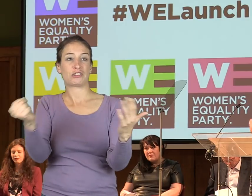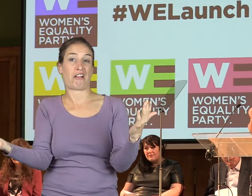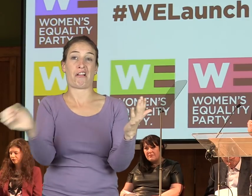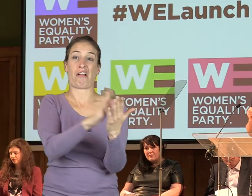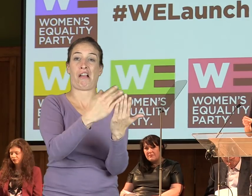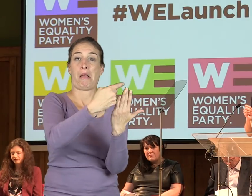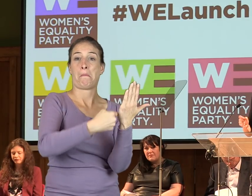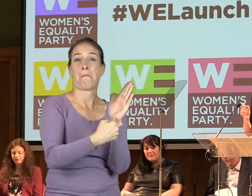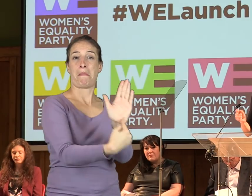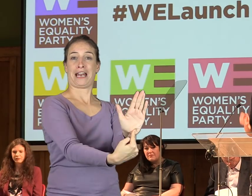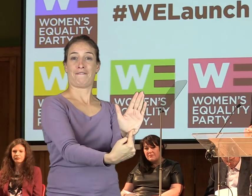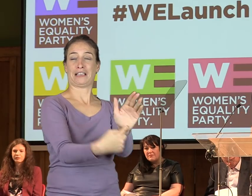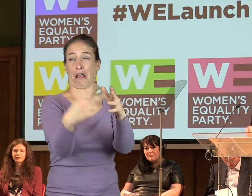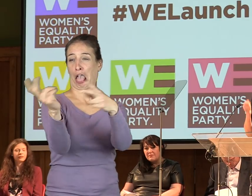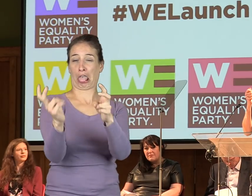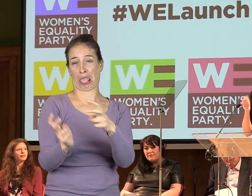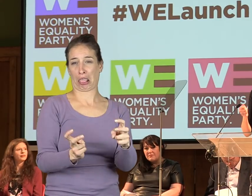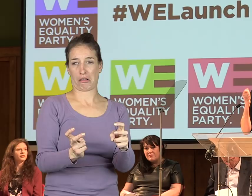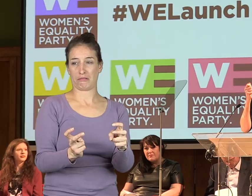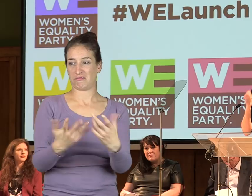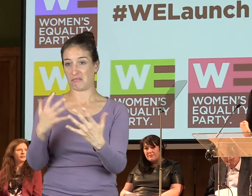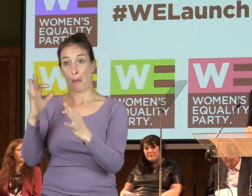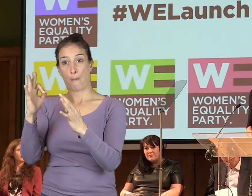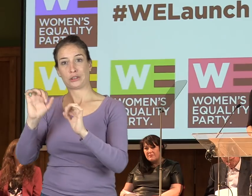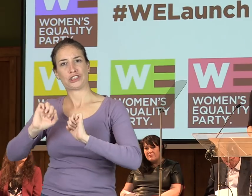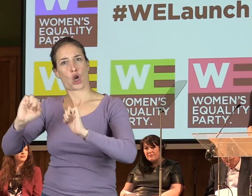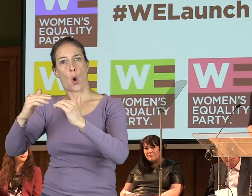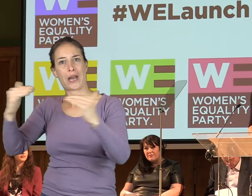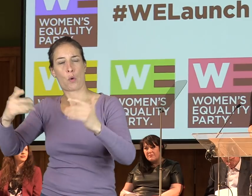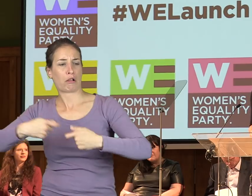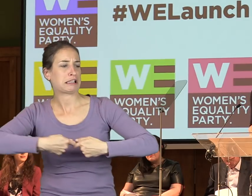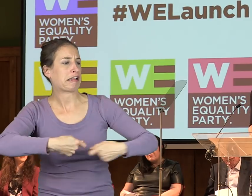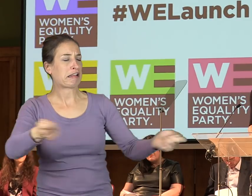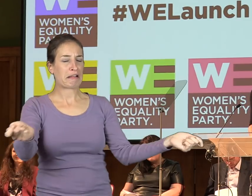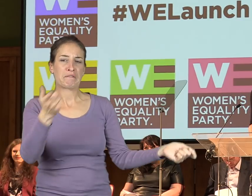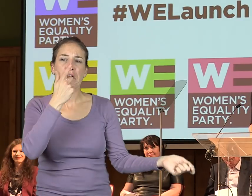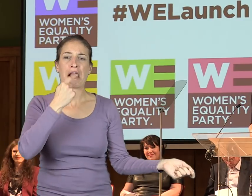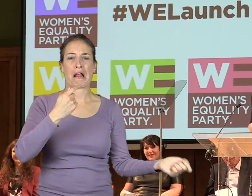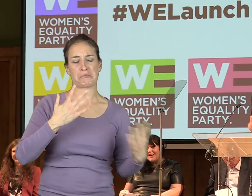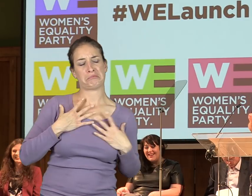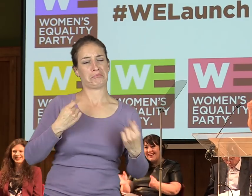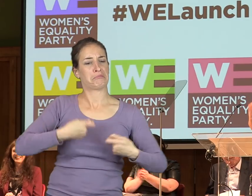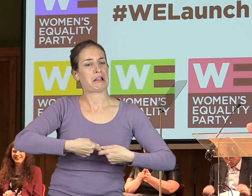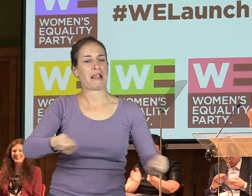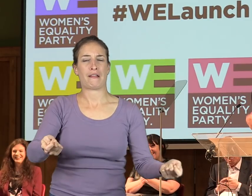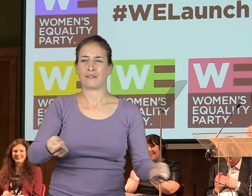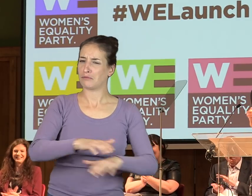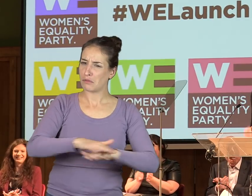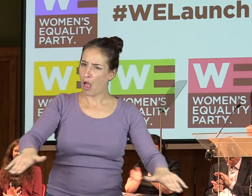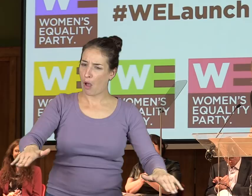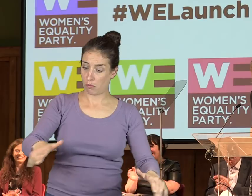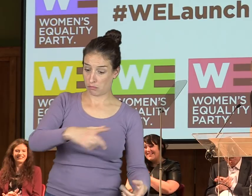property to be doled out as they see fit. And we are not a special interest party. We are half